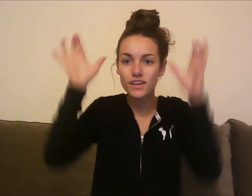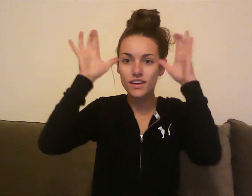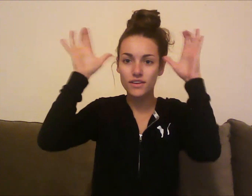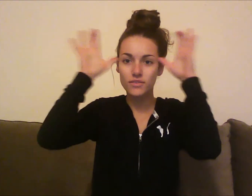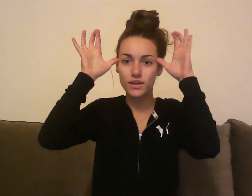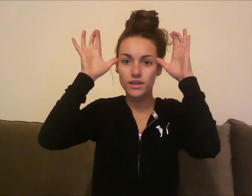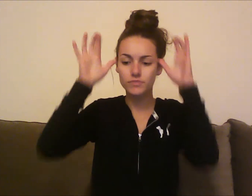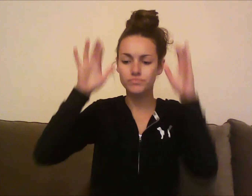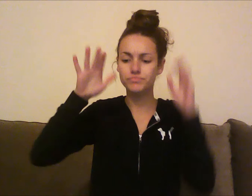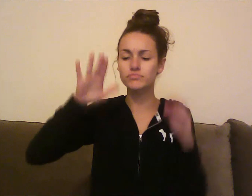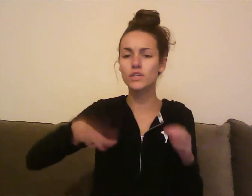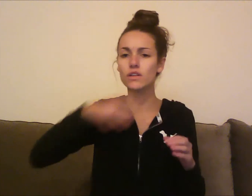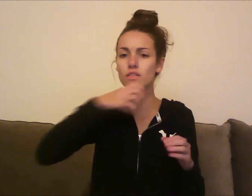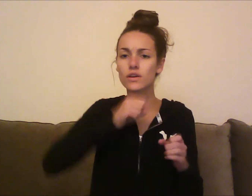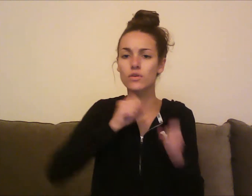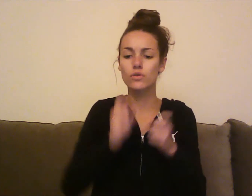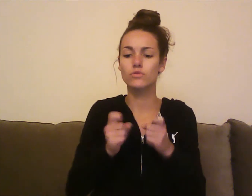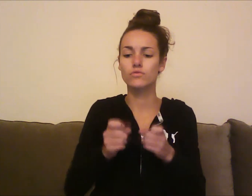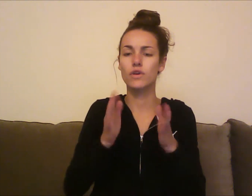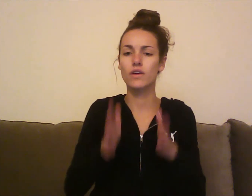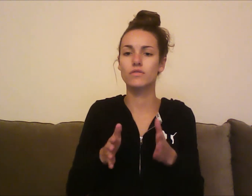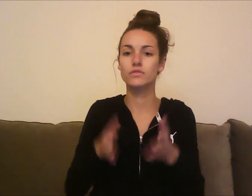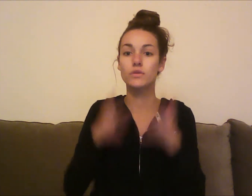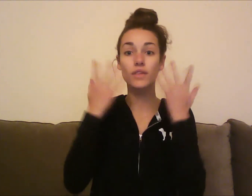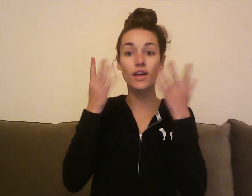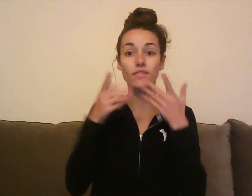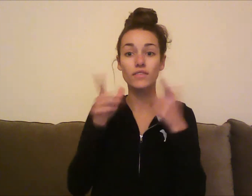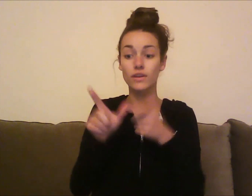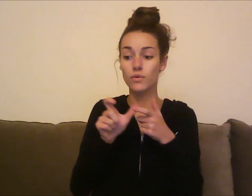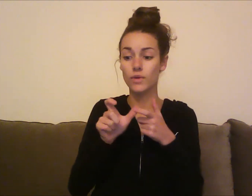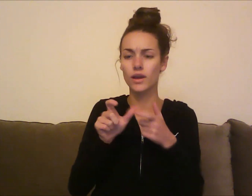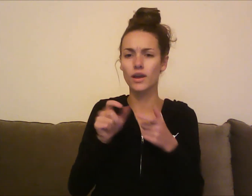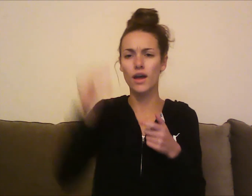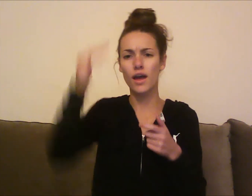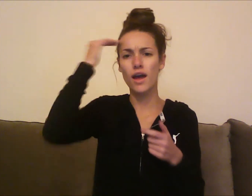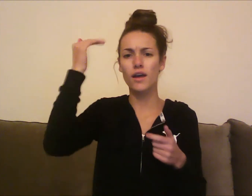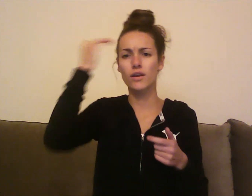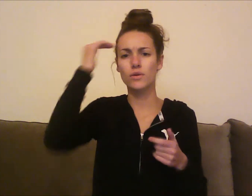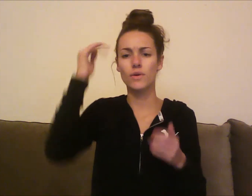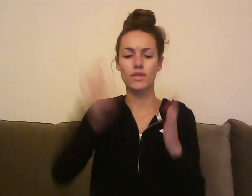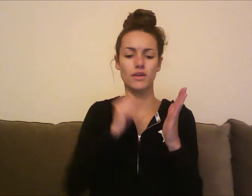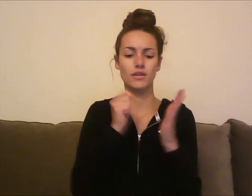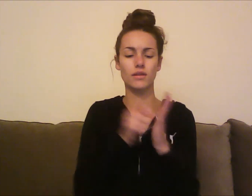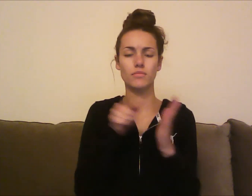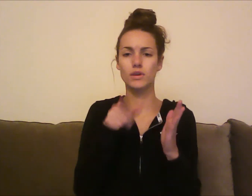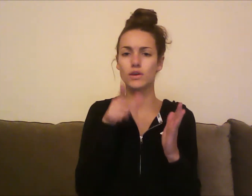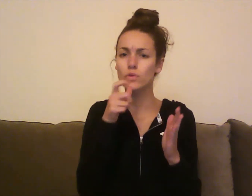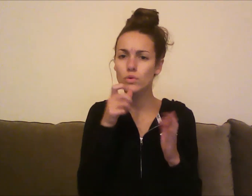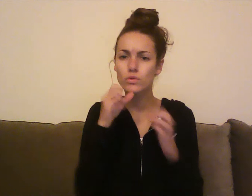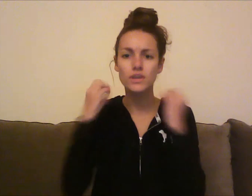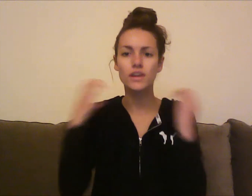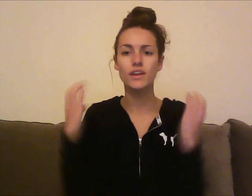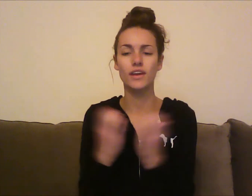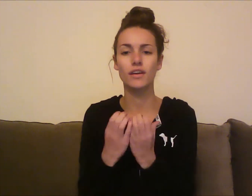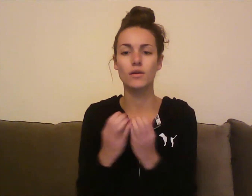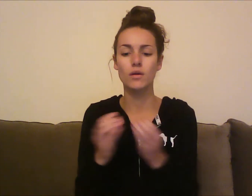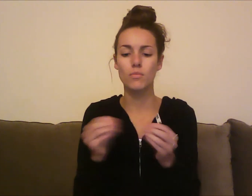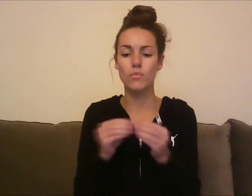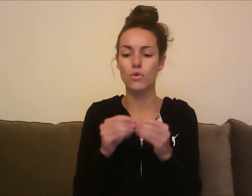tiny reindeer, with the little old driver so lively and quick. I knew in a moment that it must be Saint Nick. More rapid